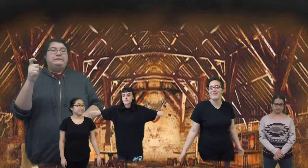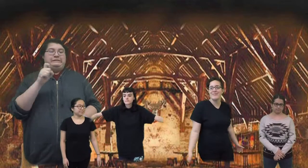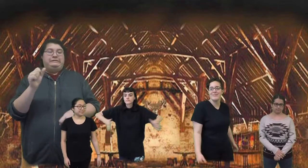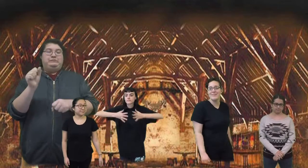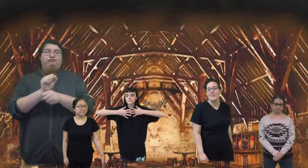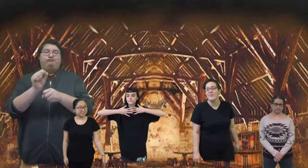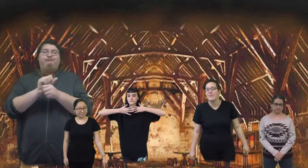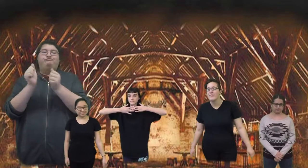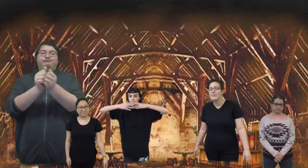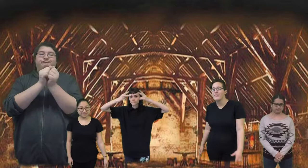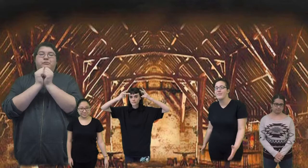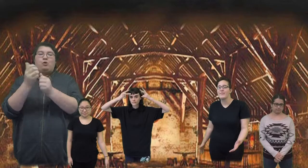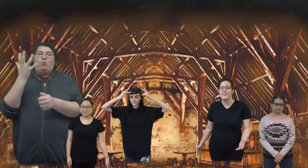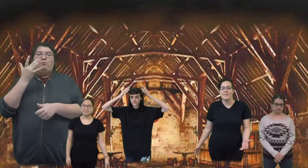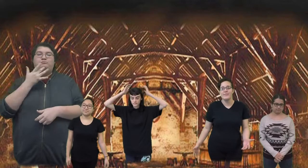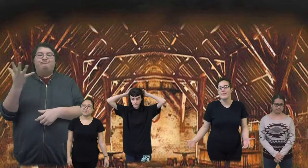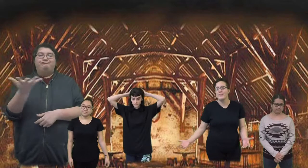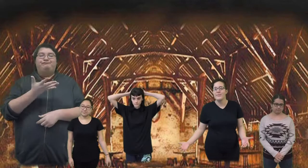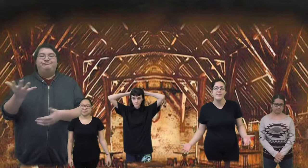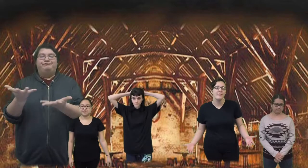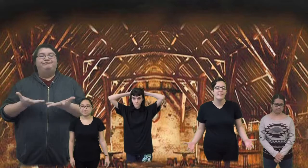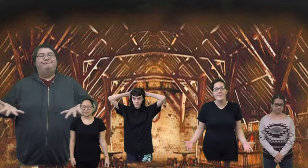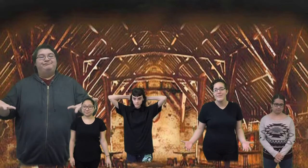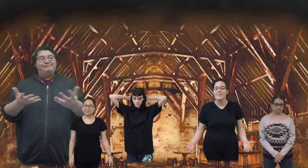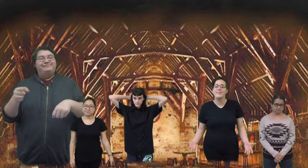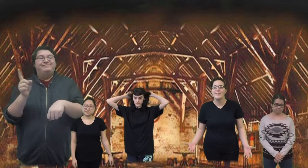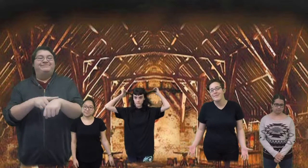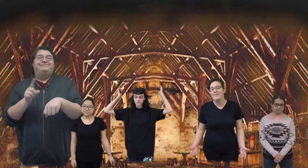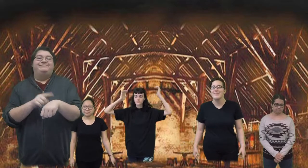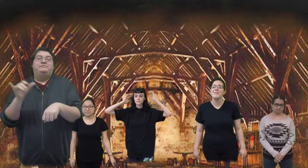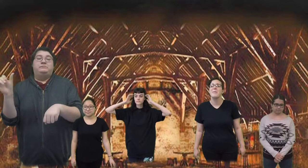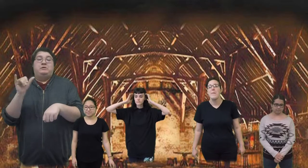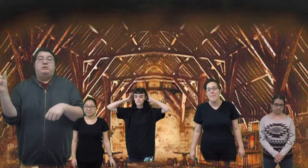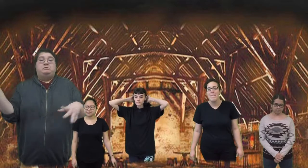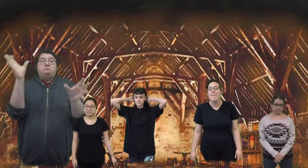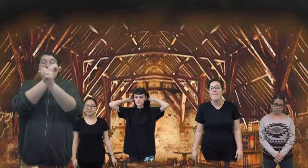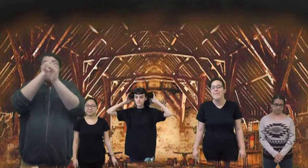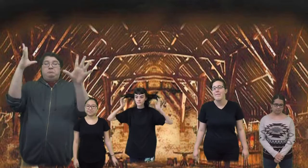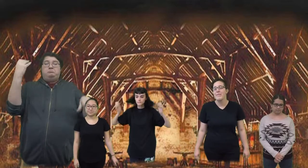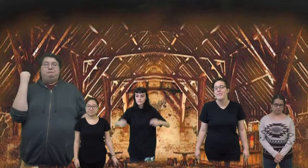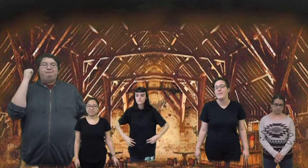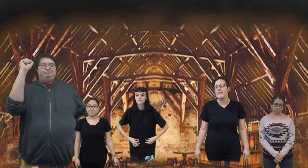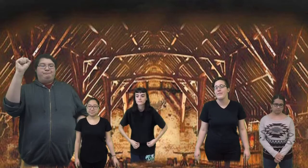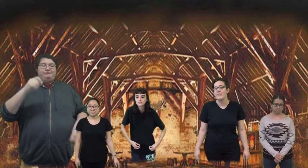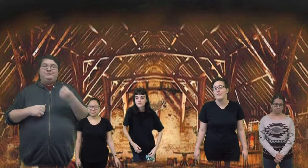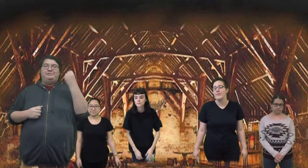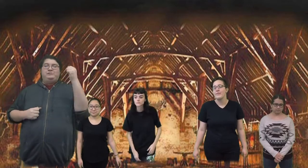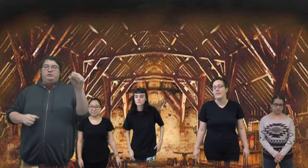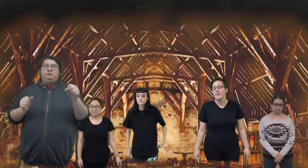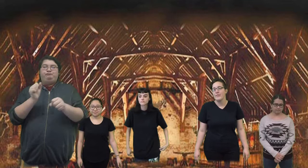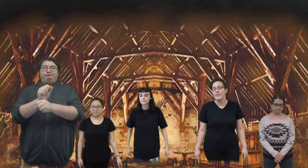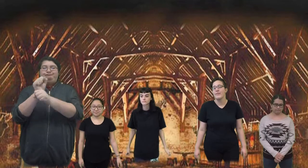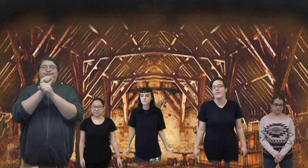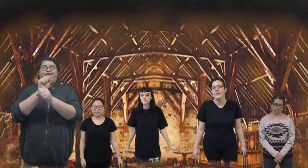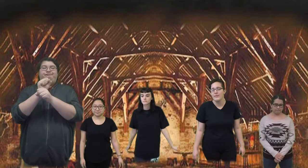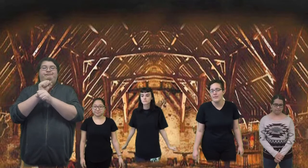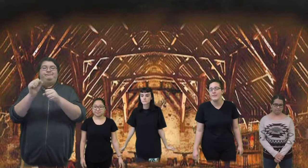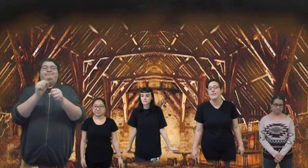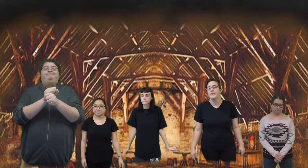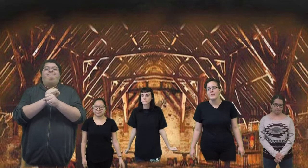calling the pot What are the odds that God you'll put us all in one spot Pop in a squad, unconventional wisdom, like it or not A bunch of revolutionary man, you